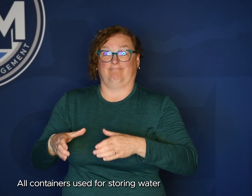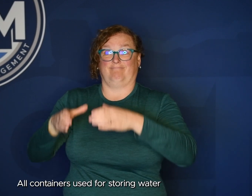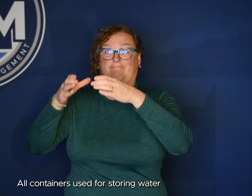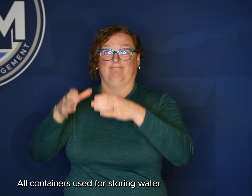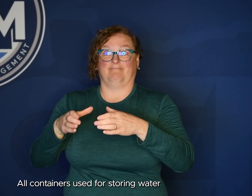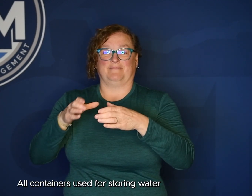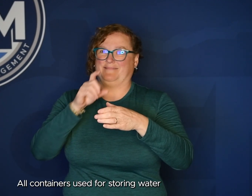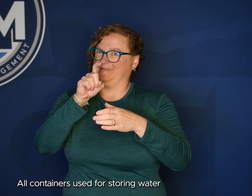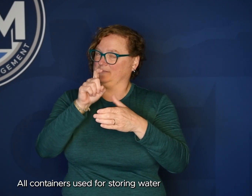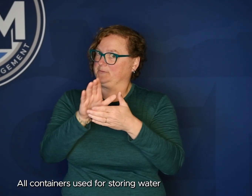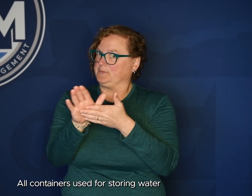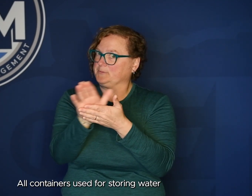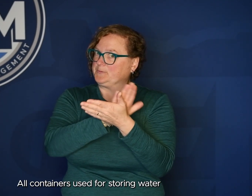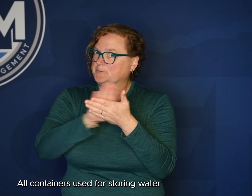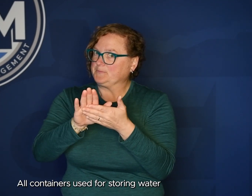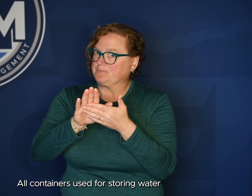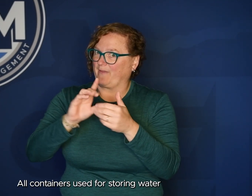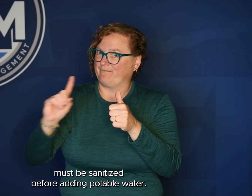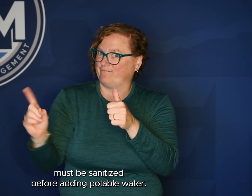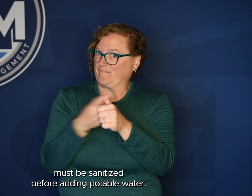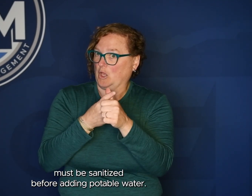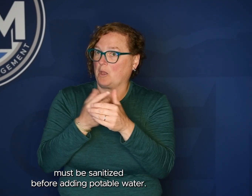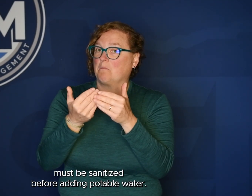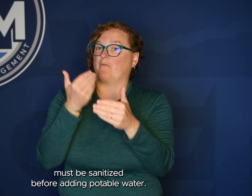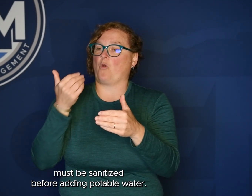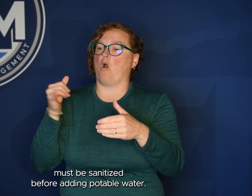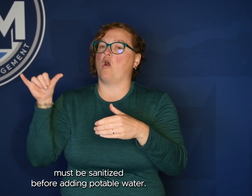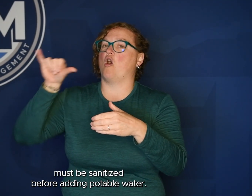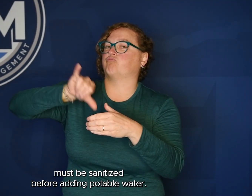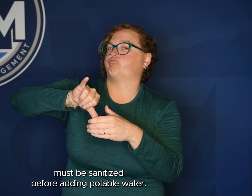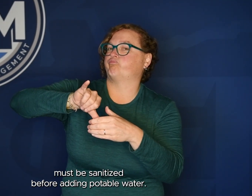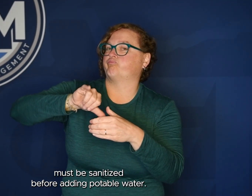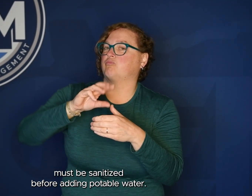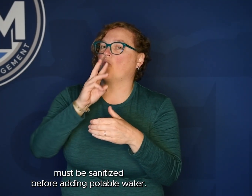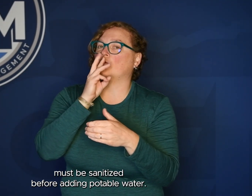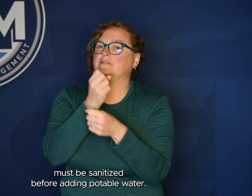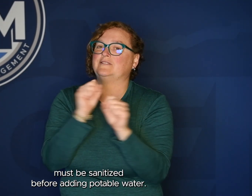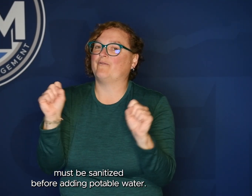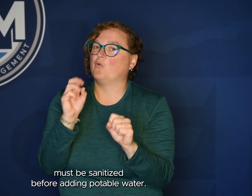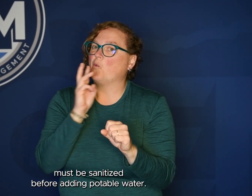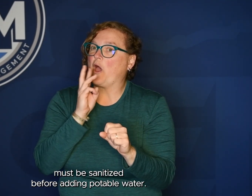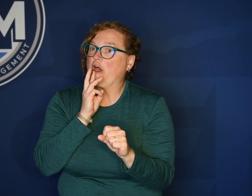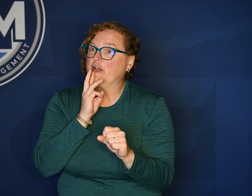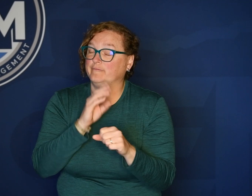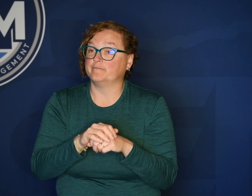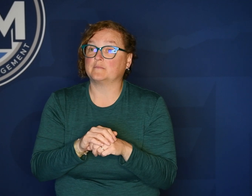All containers used for storing water must be sanitized before adding potable water.